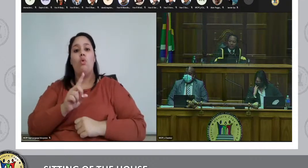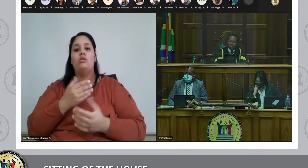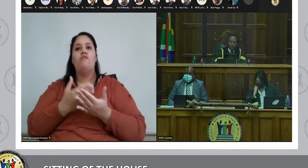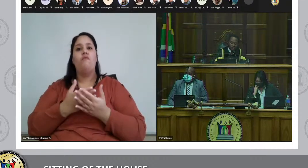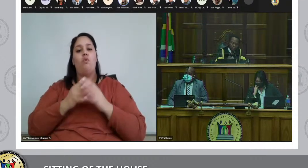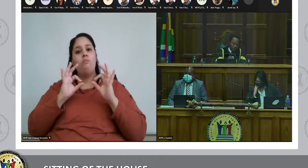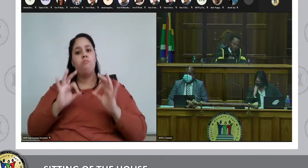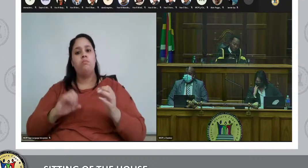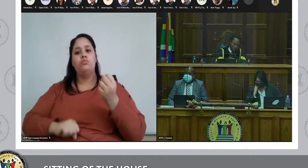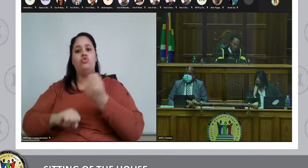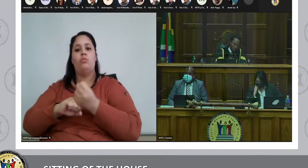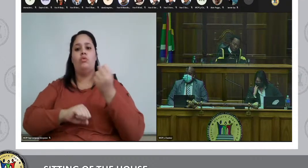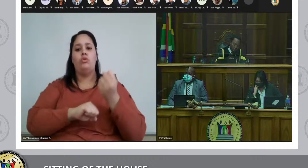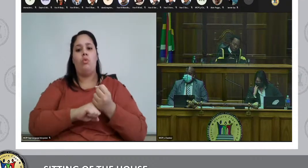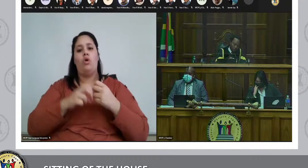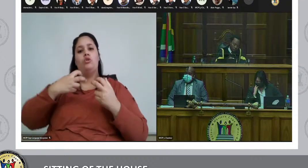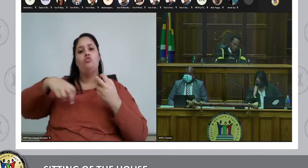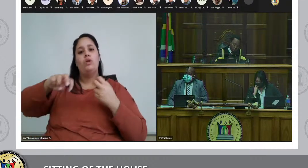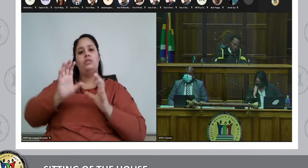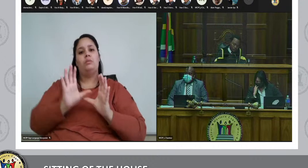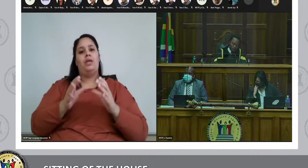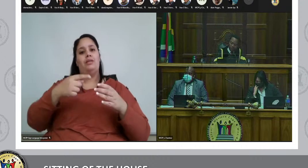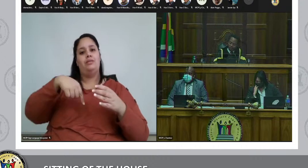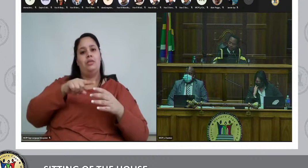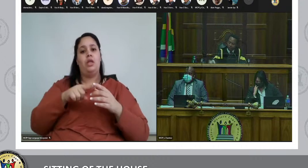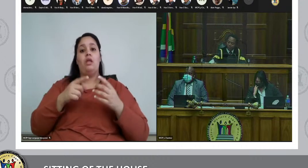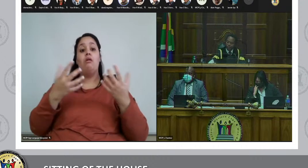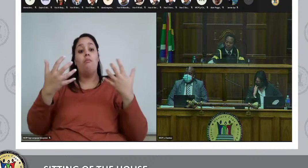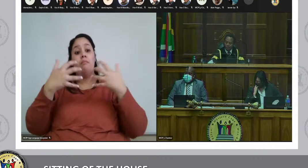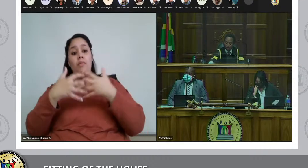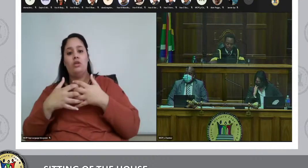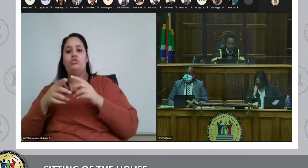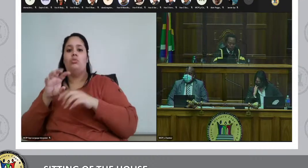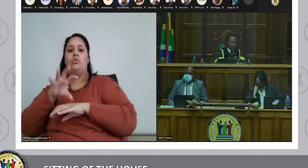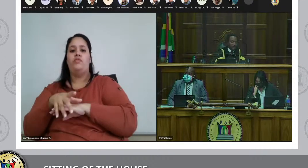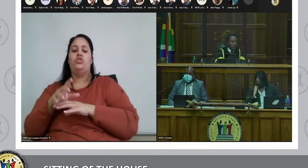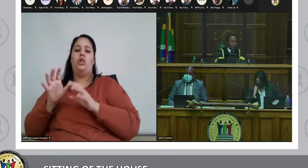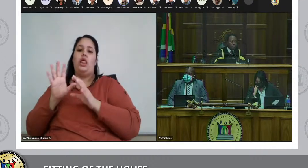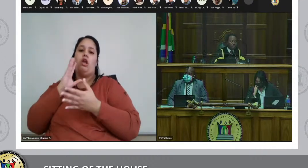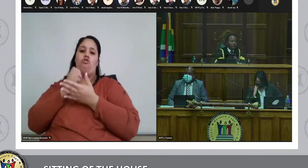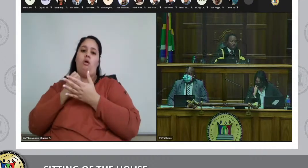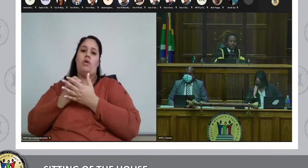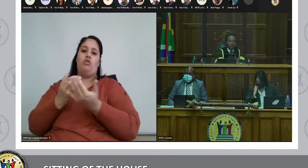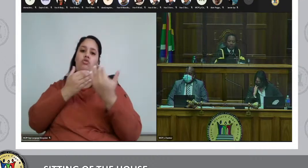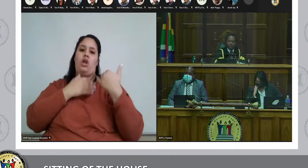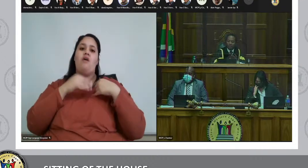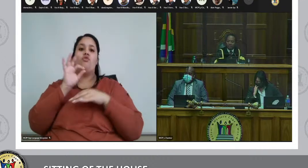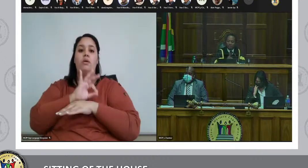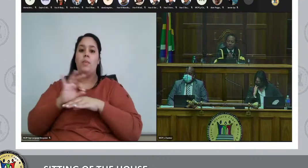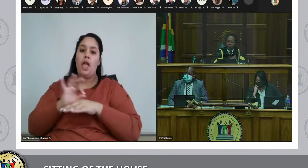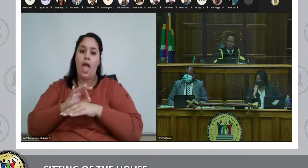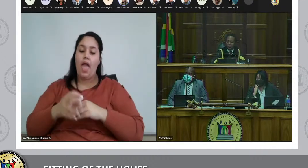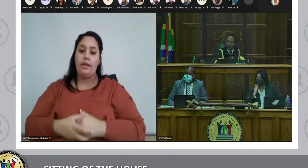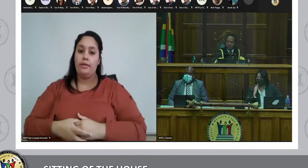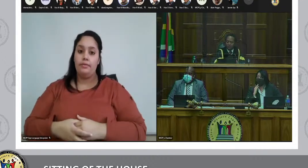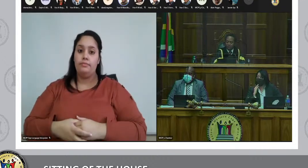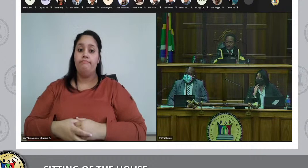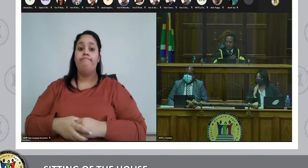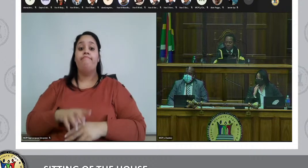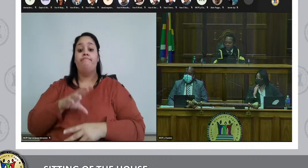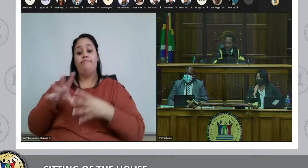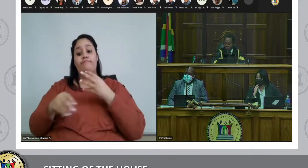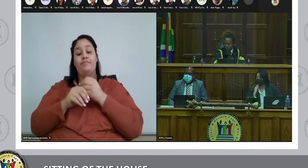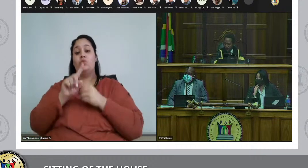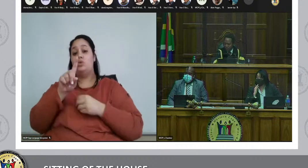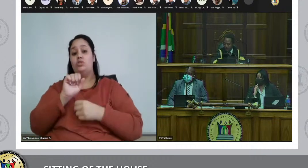actively support the tourism industry in line with the provincial economic recovery plan. Key to this question is